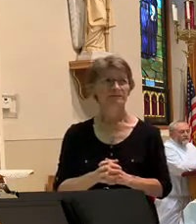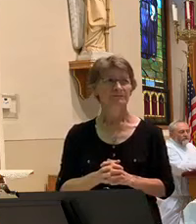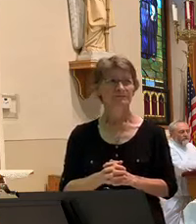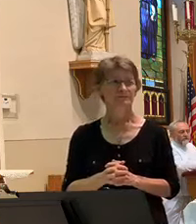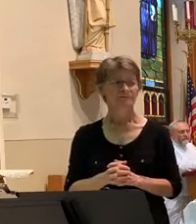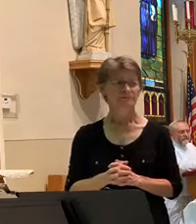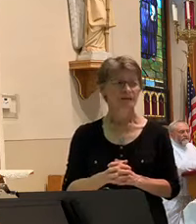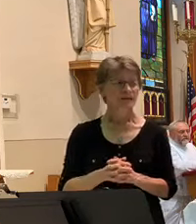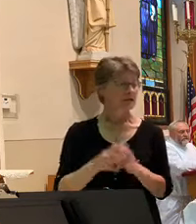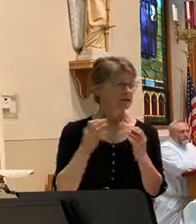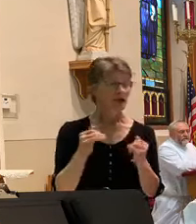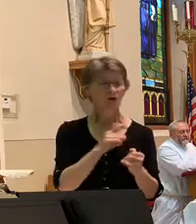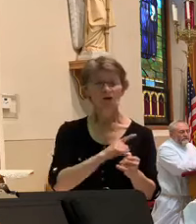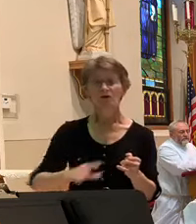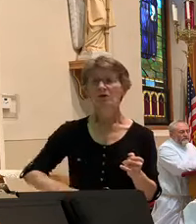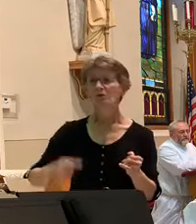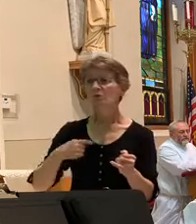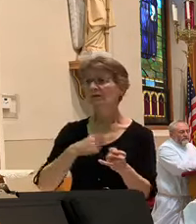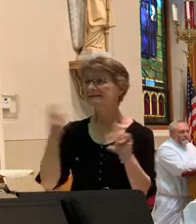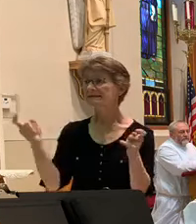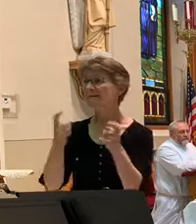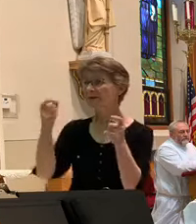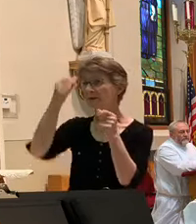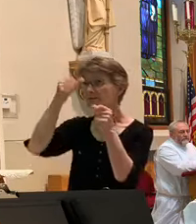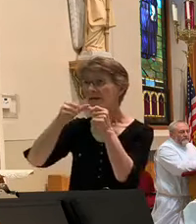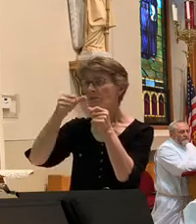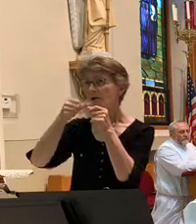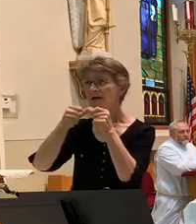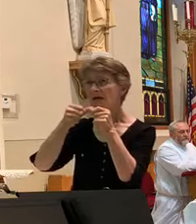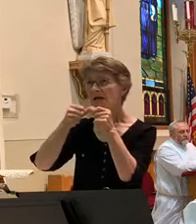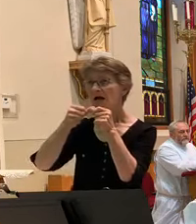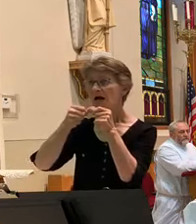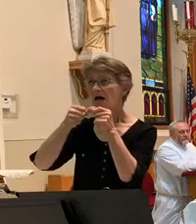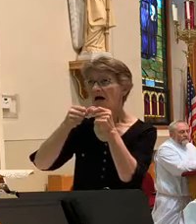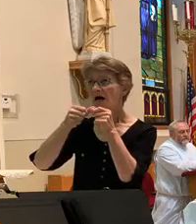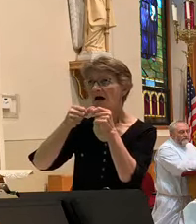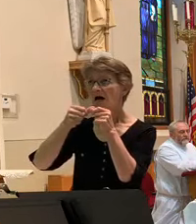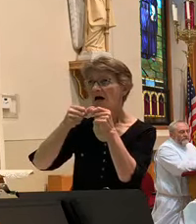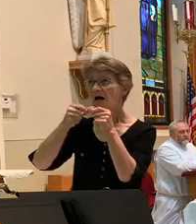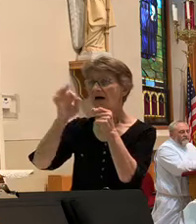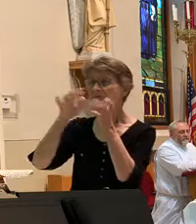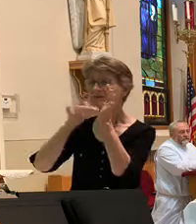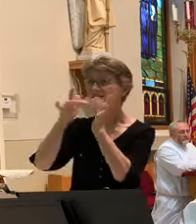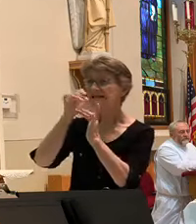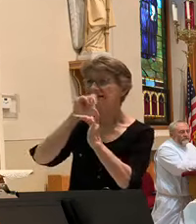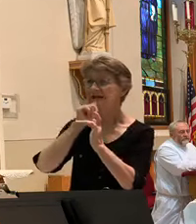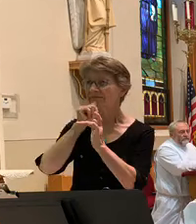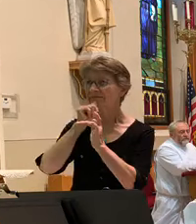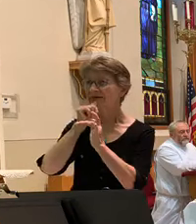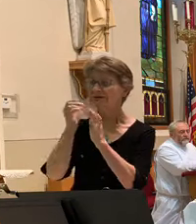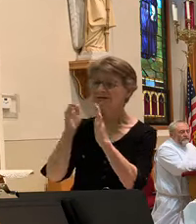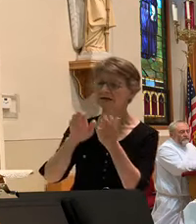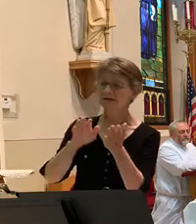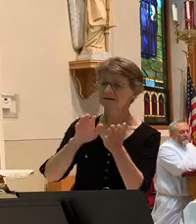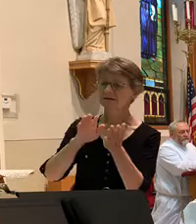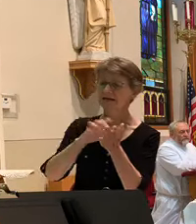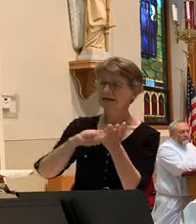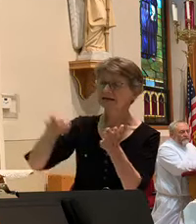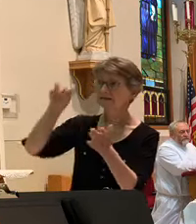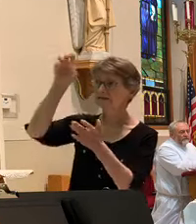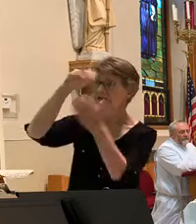Therefore, O Lord, as we celebrate the memorial of the saving passion of your Son, his wondrous resurrection and ascension